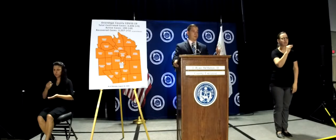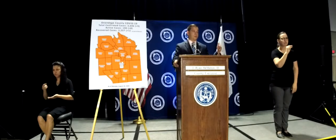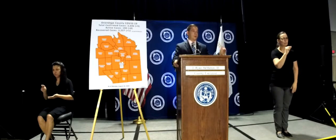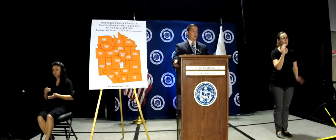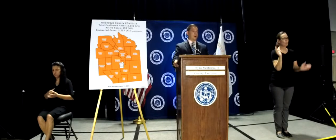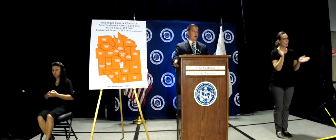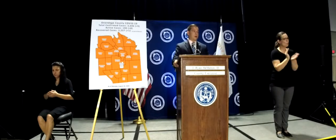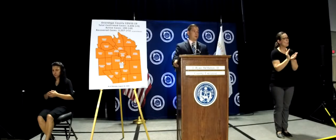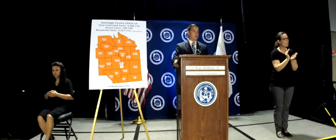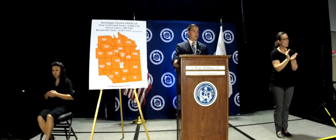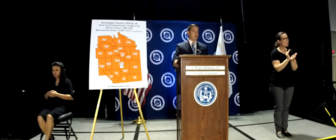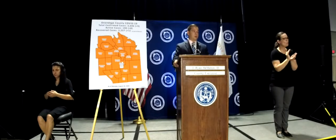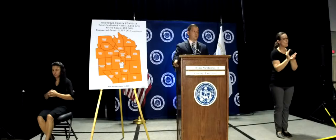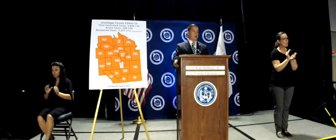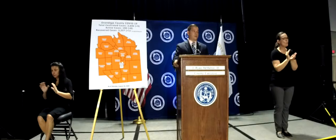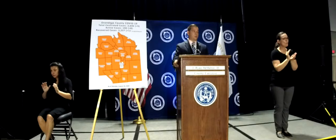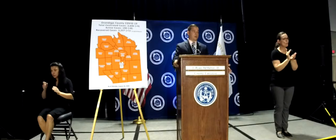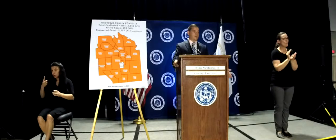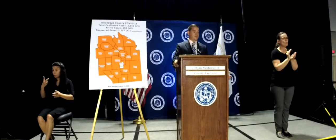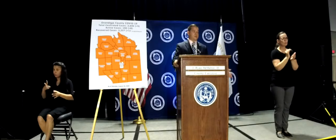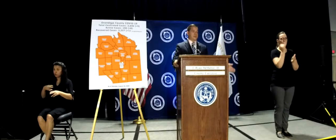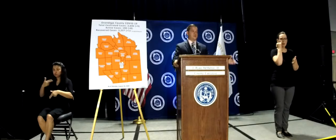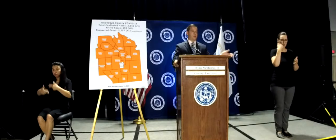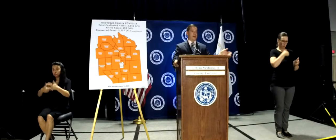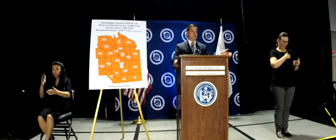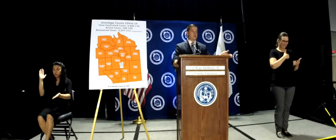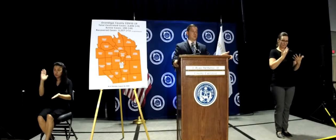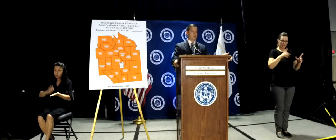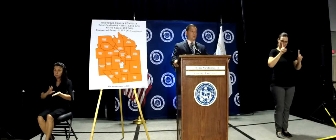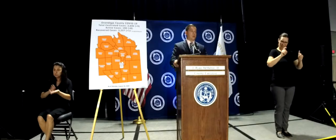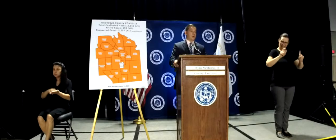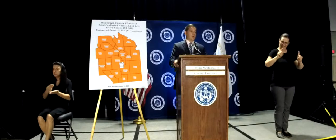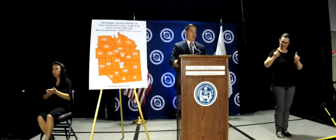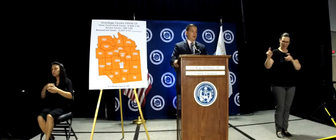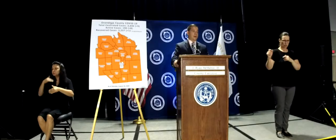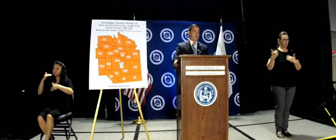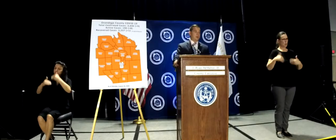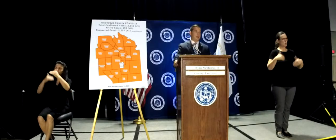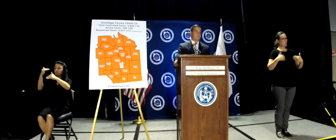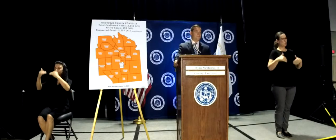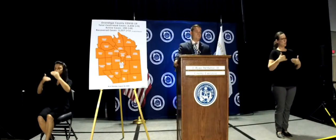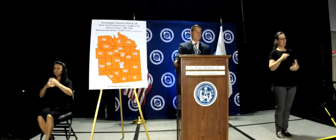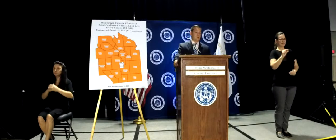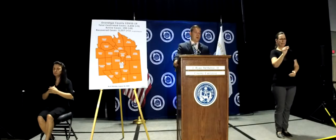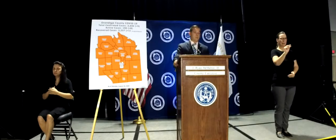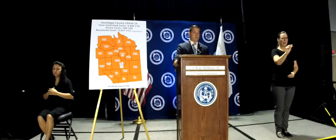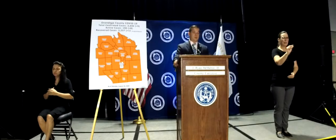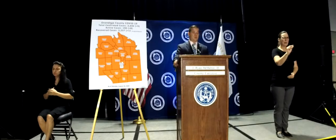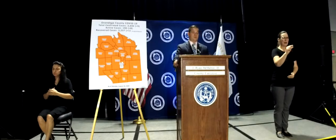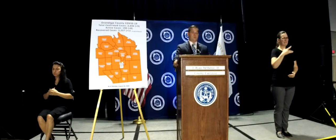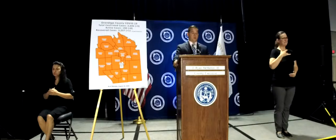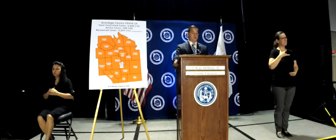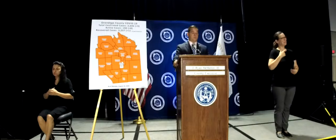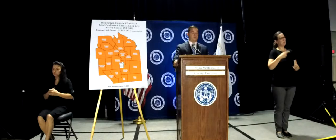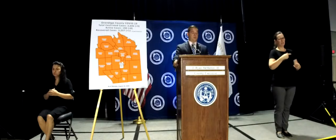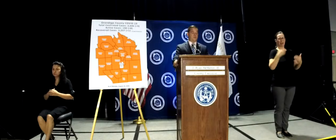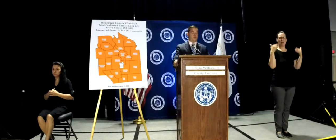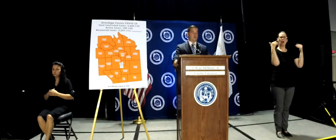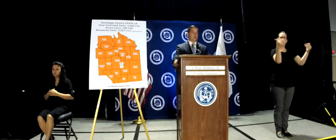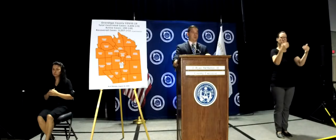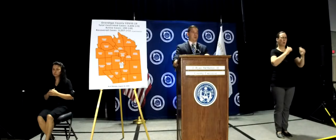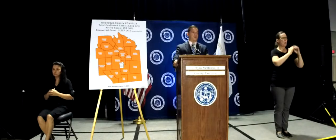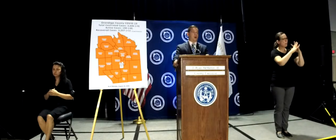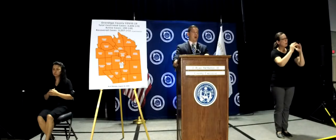through this, that's why I think we can have a successful back-to-school campaign, because we've built up